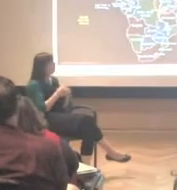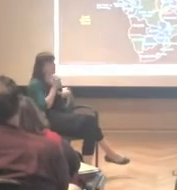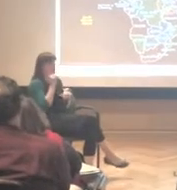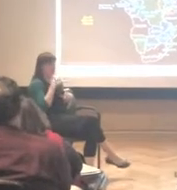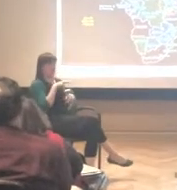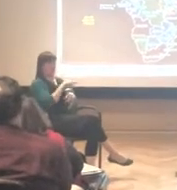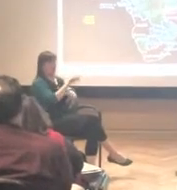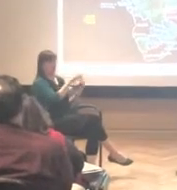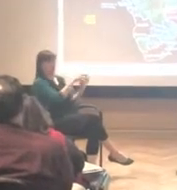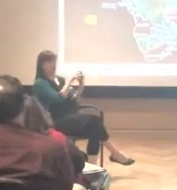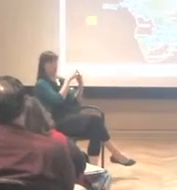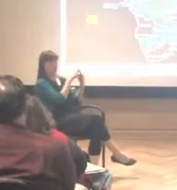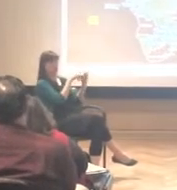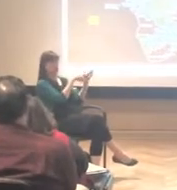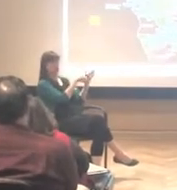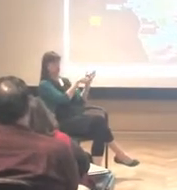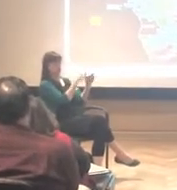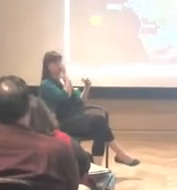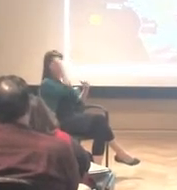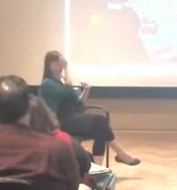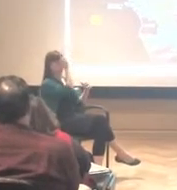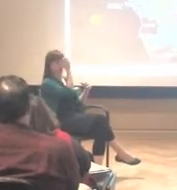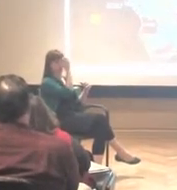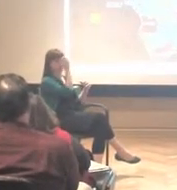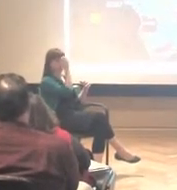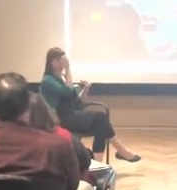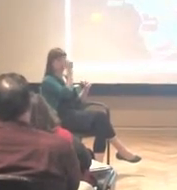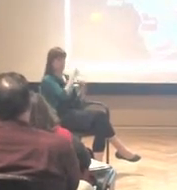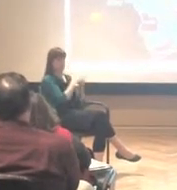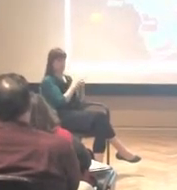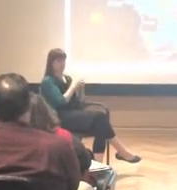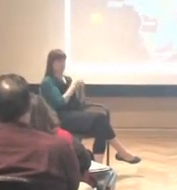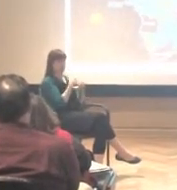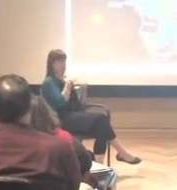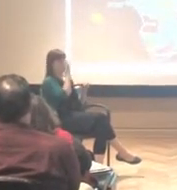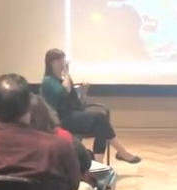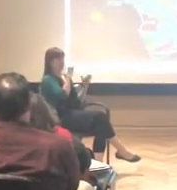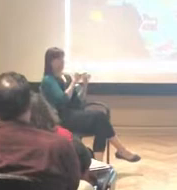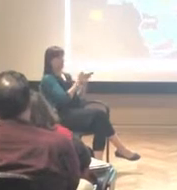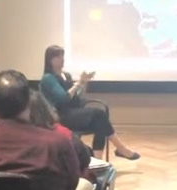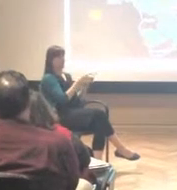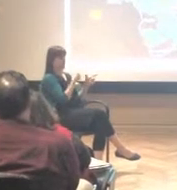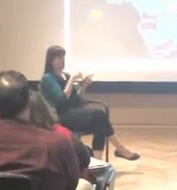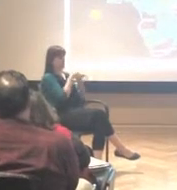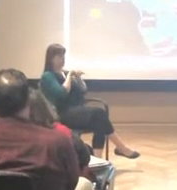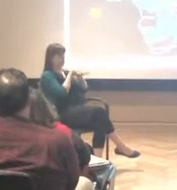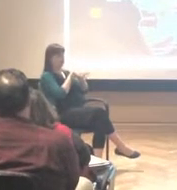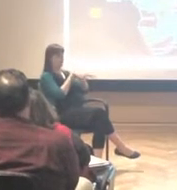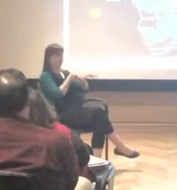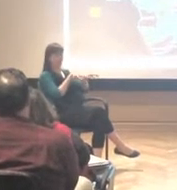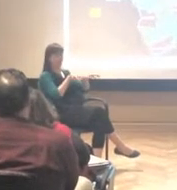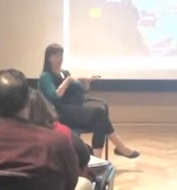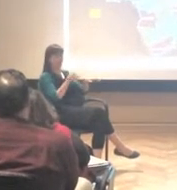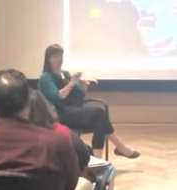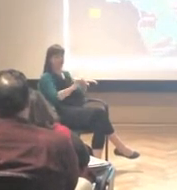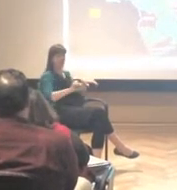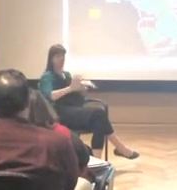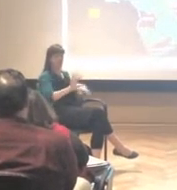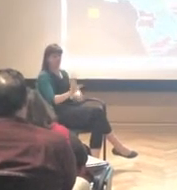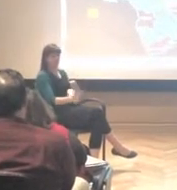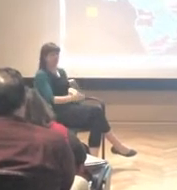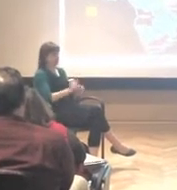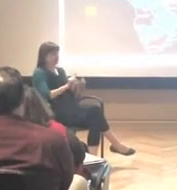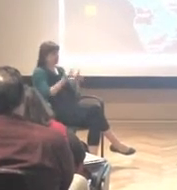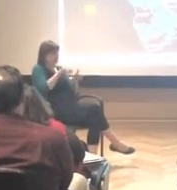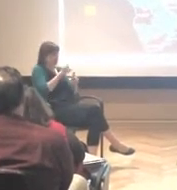North America, Europe, we invent things, and then it scuttles through Asia and Africa. But in